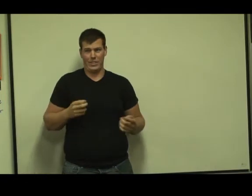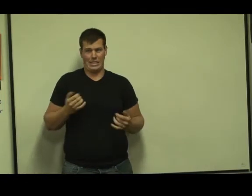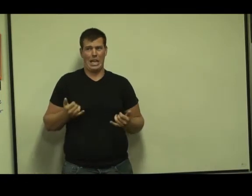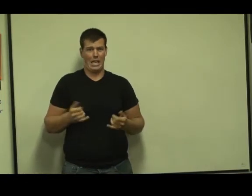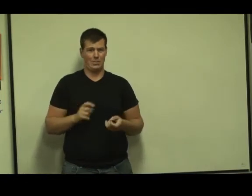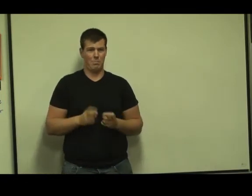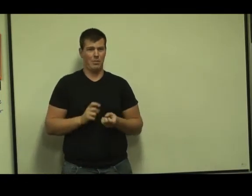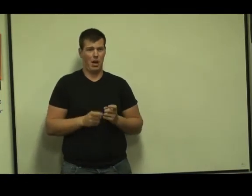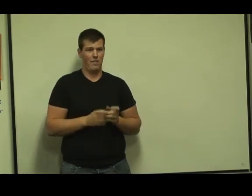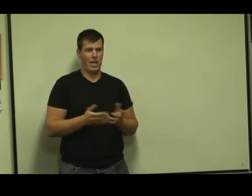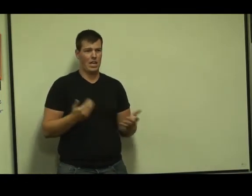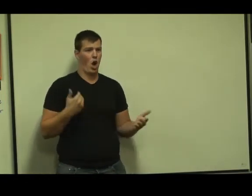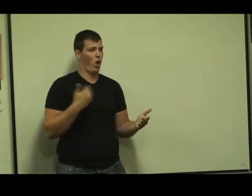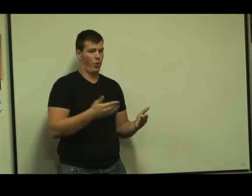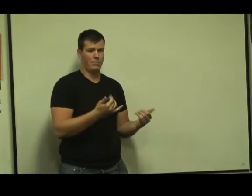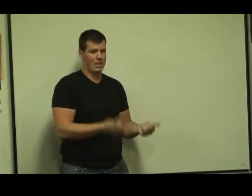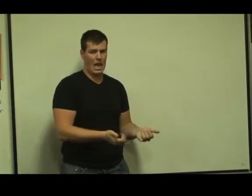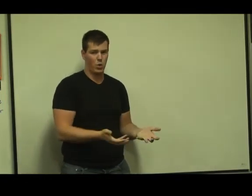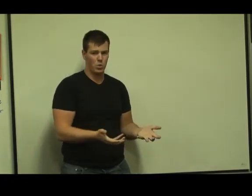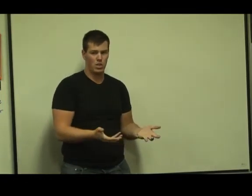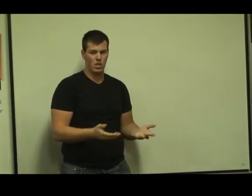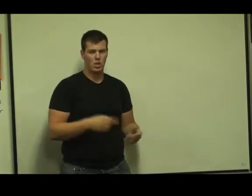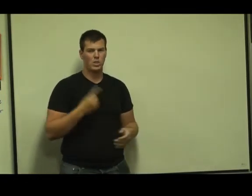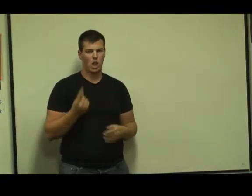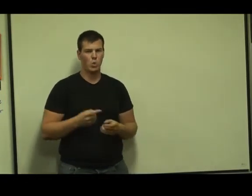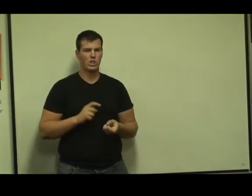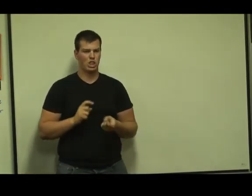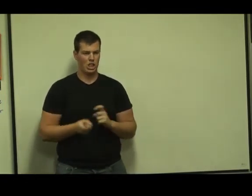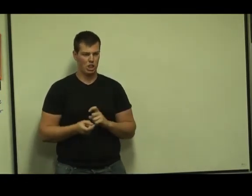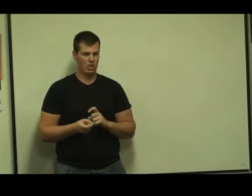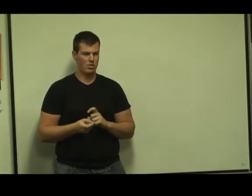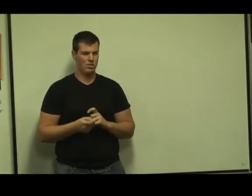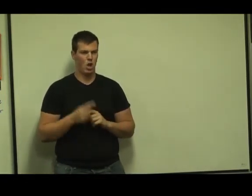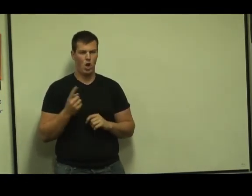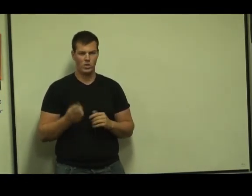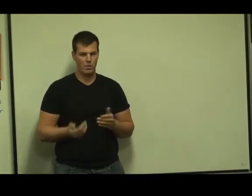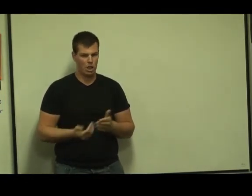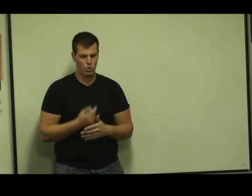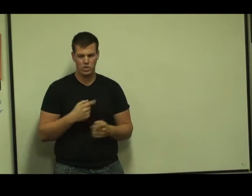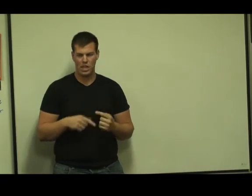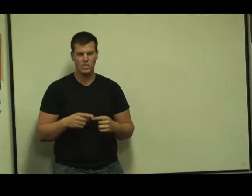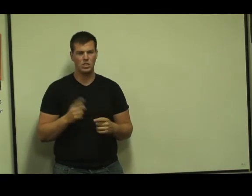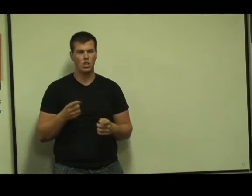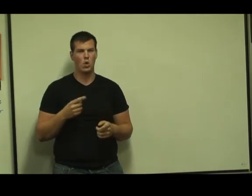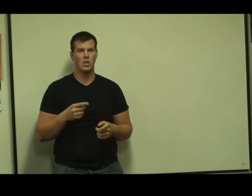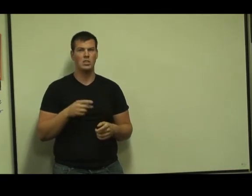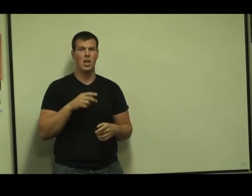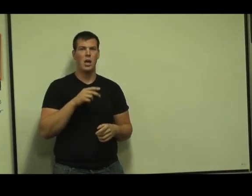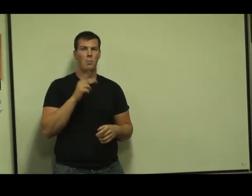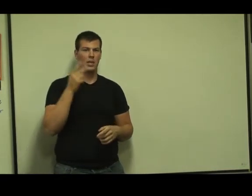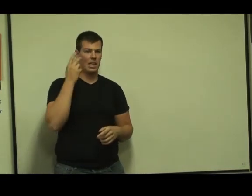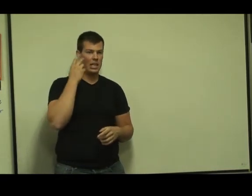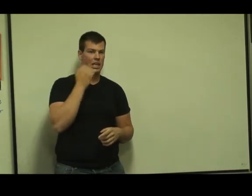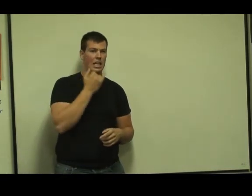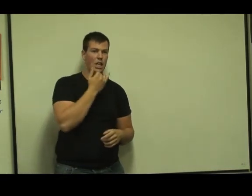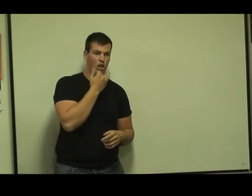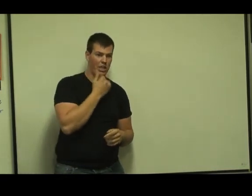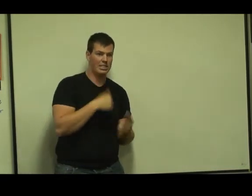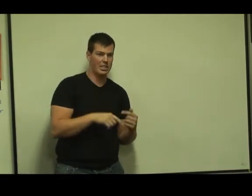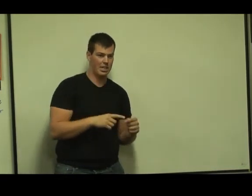I say modified all the way up to now, it's always changing, always being new died, going pretty correct